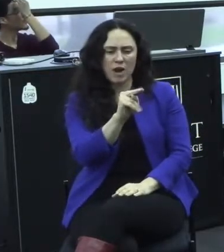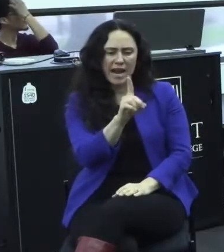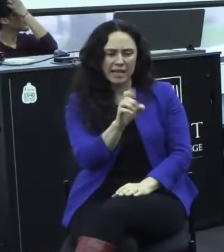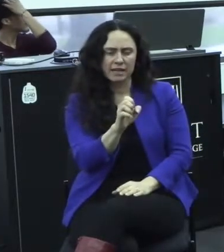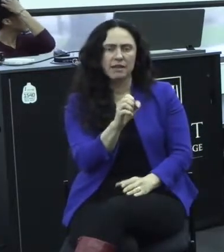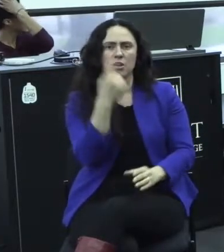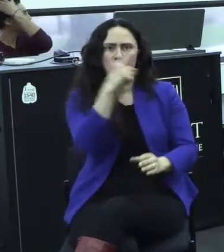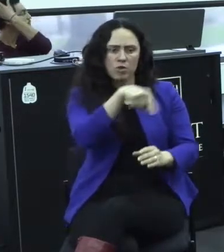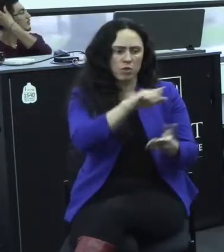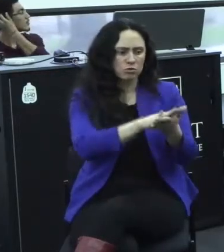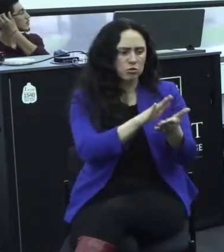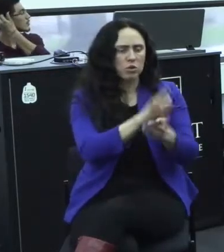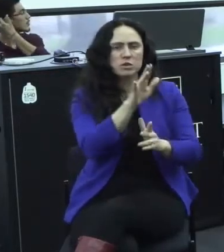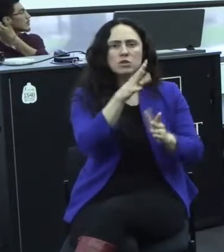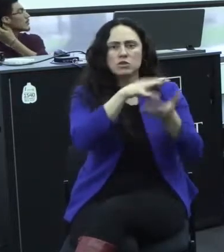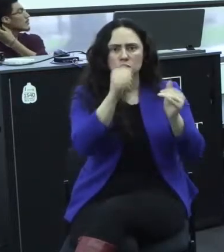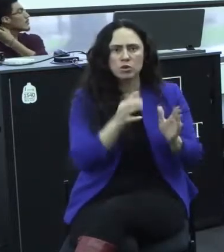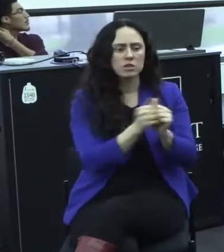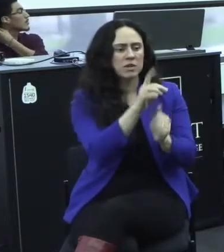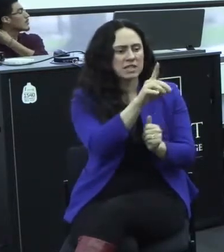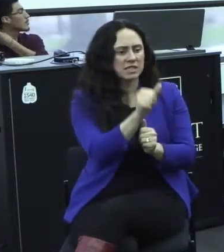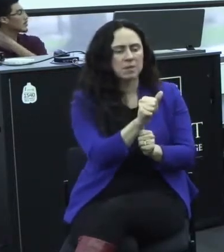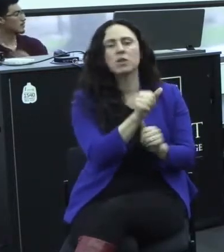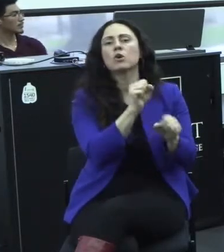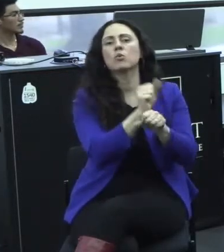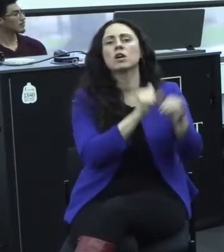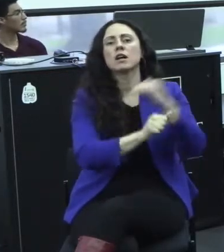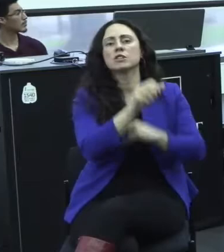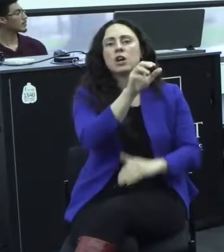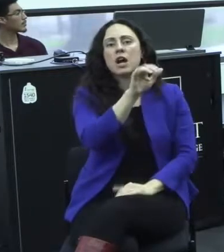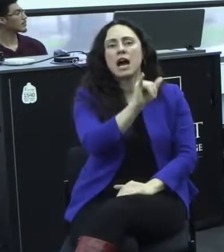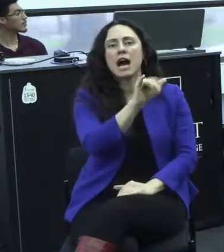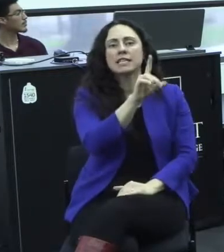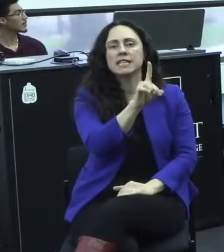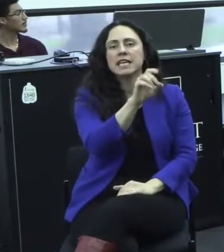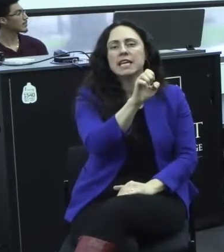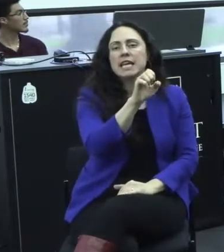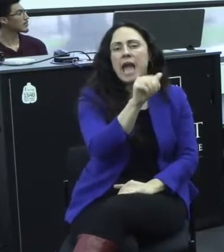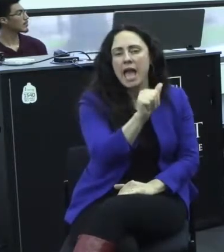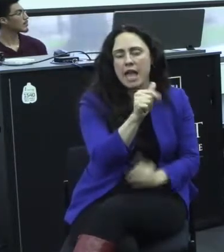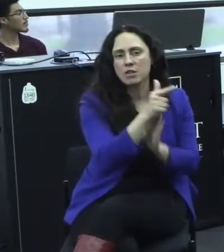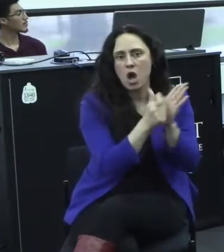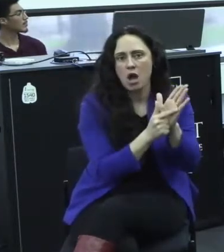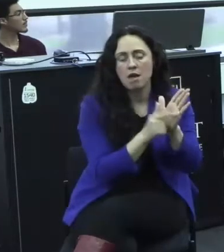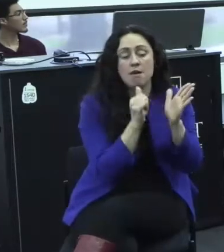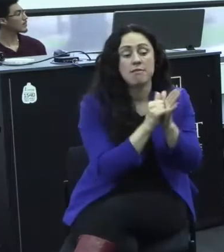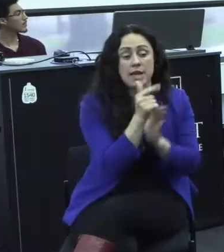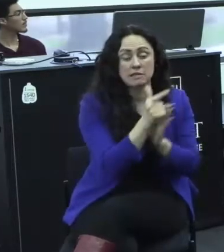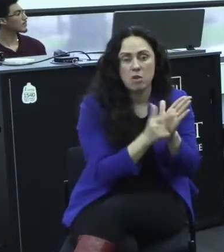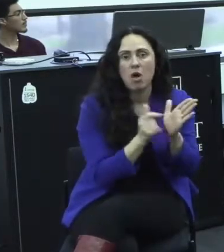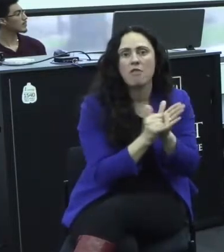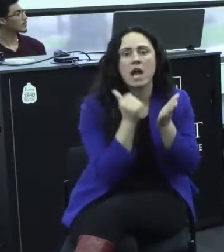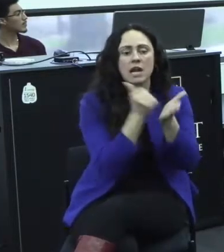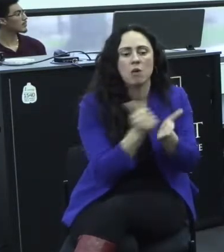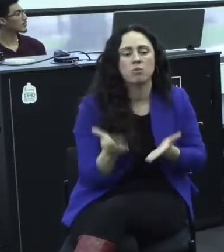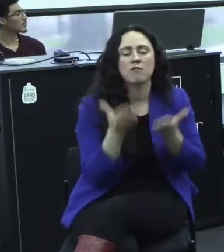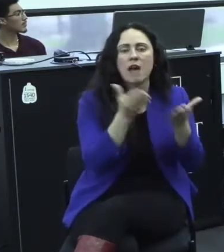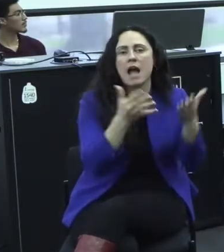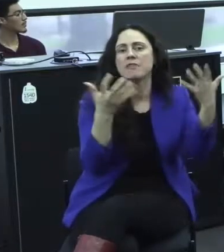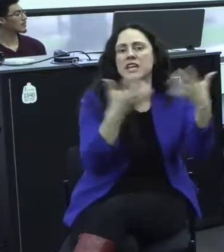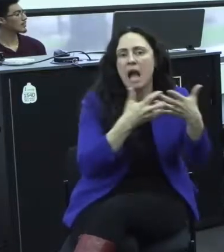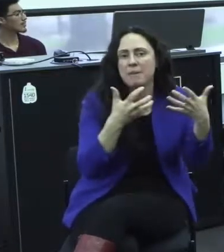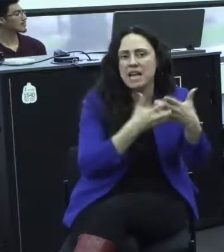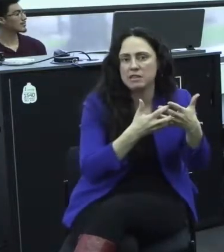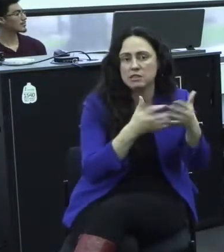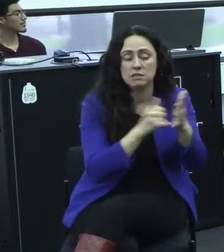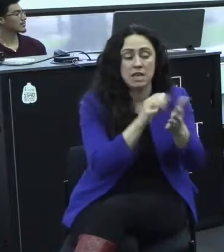environment, students with disabilities function under what's called IDEA law. And that's the law that helps provide the